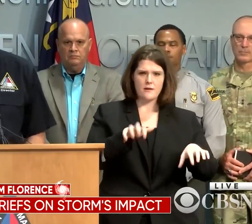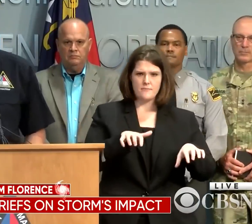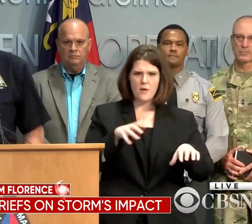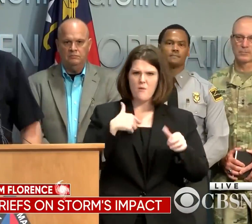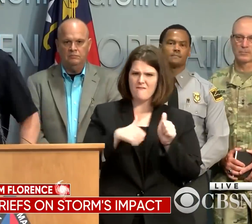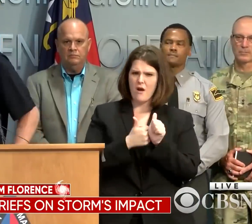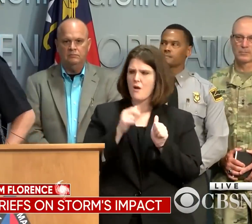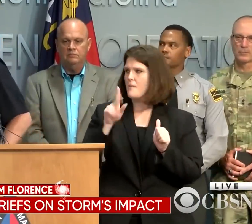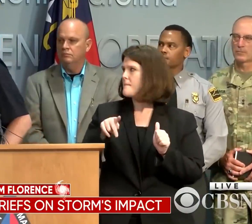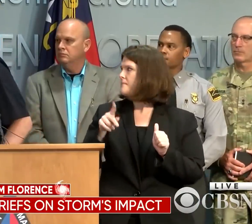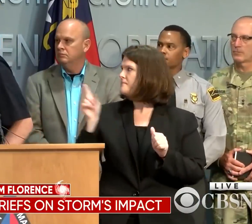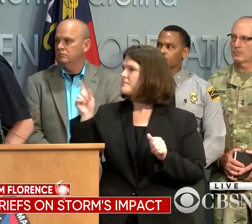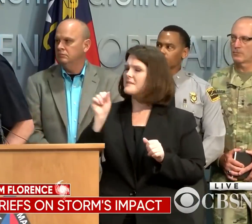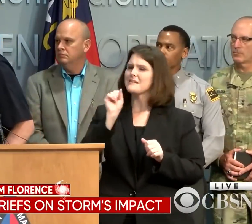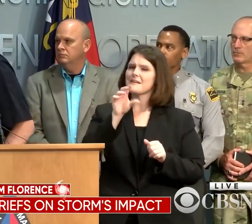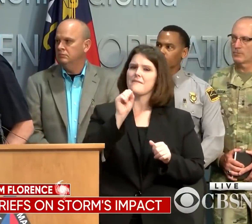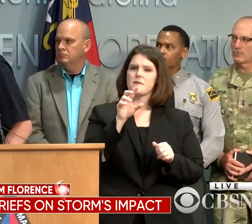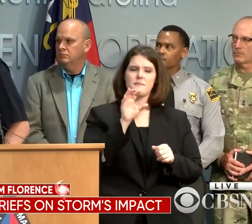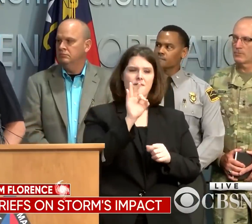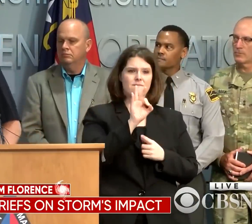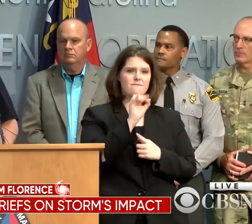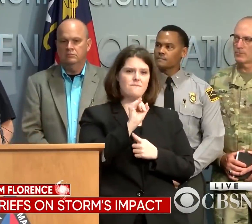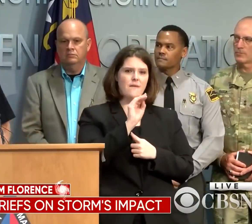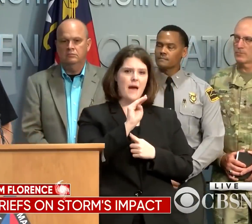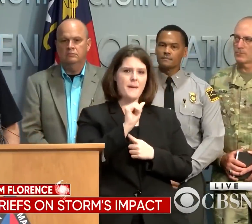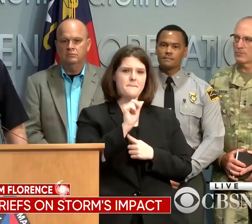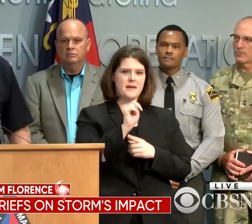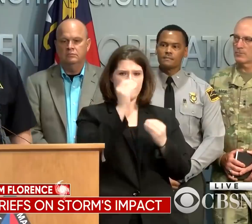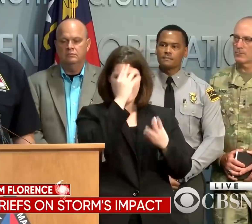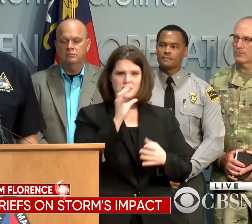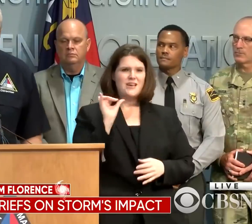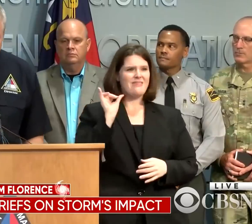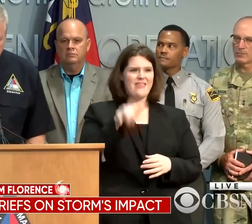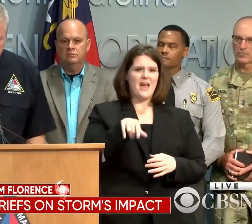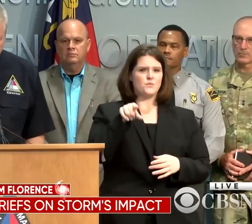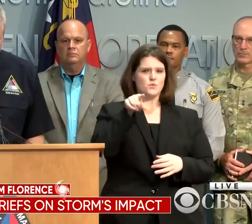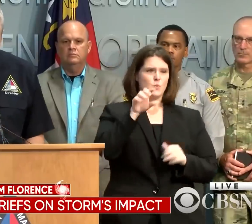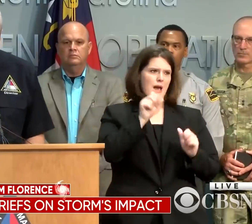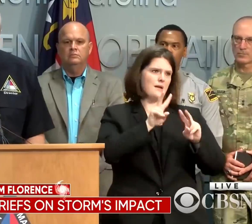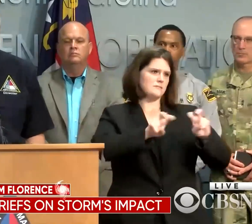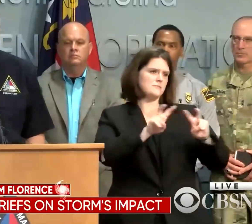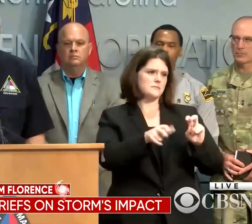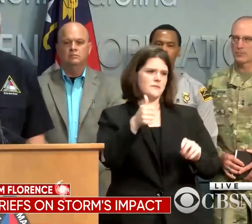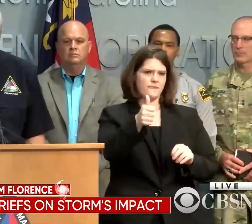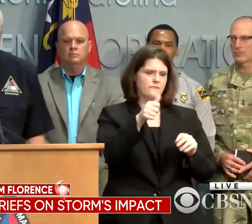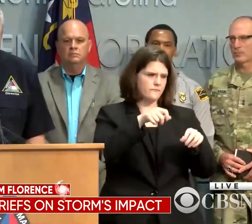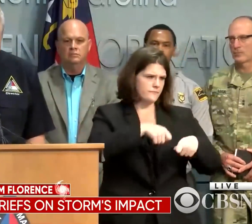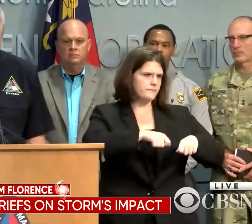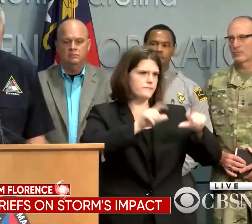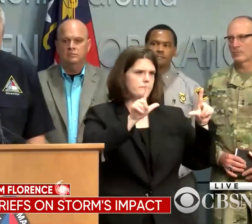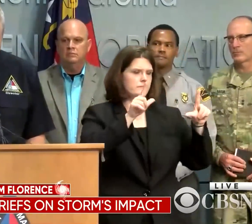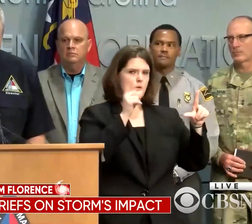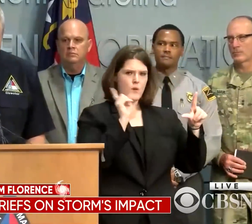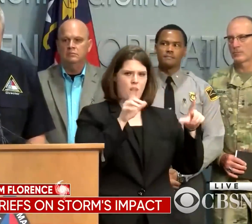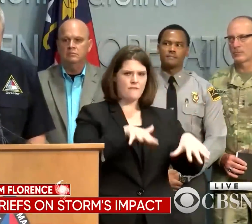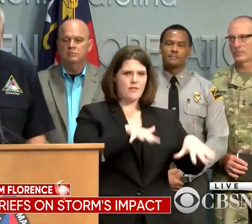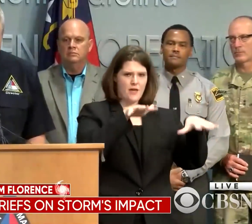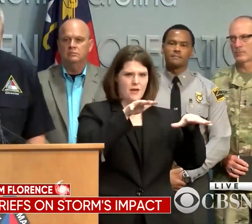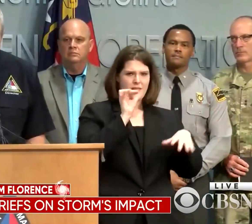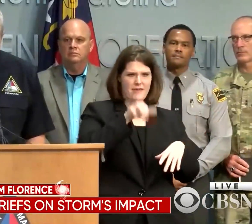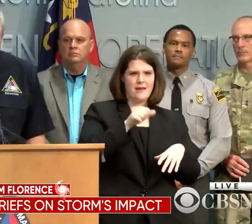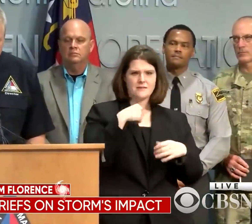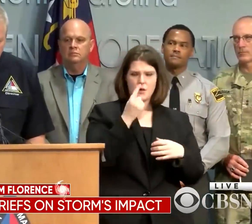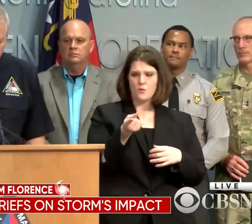Mike, give them the fireman information again, because that's a place where you can go and look for all of these